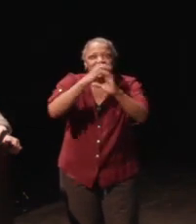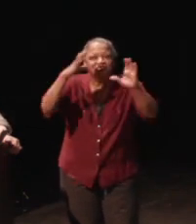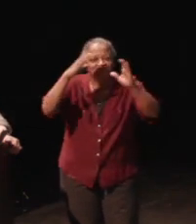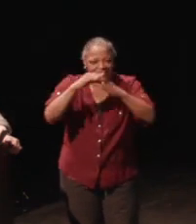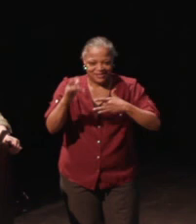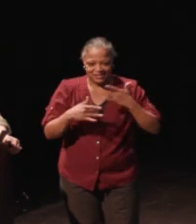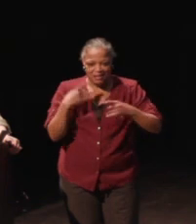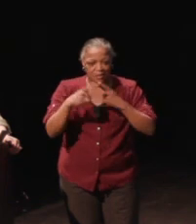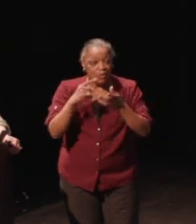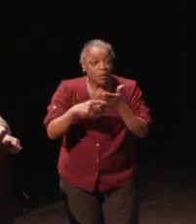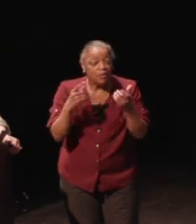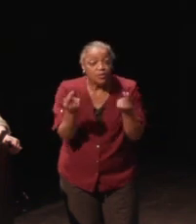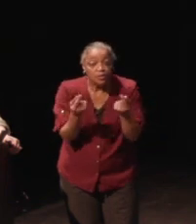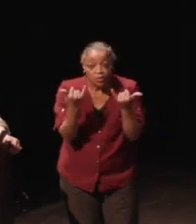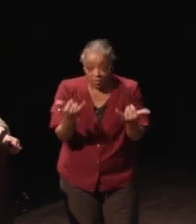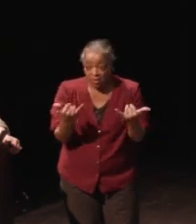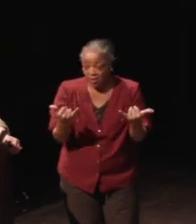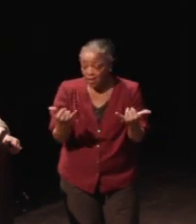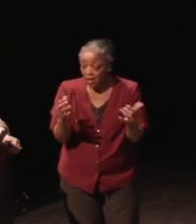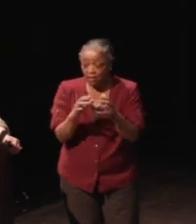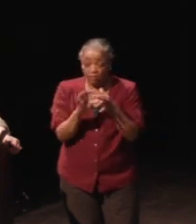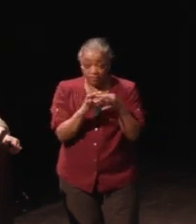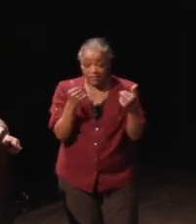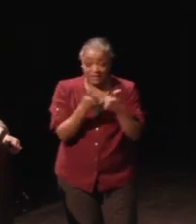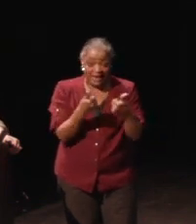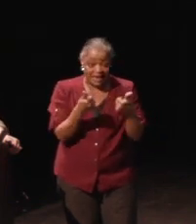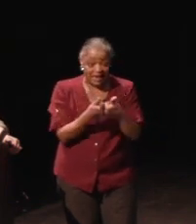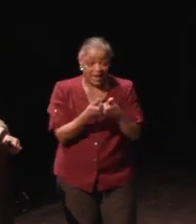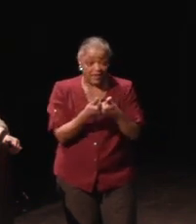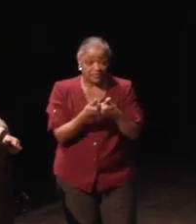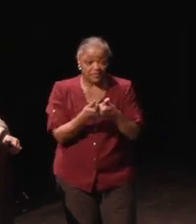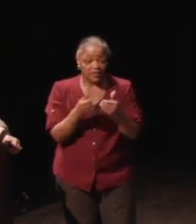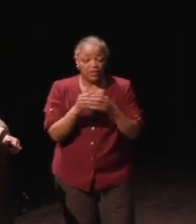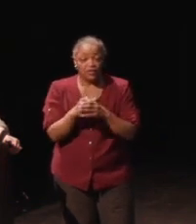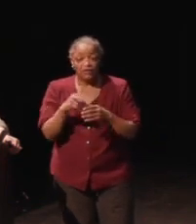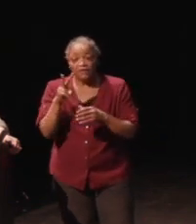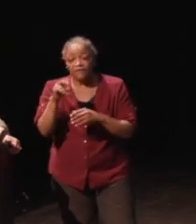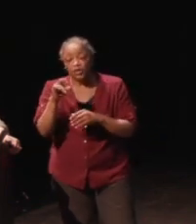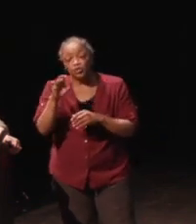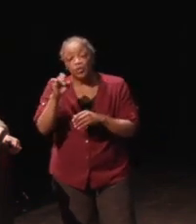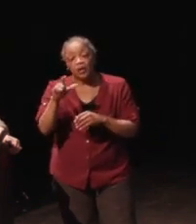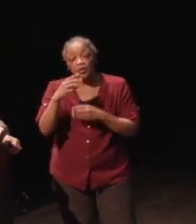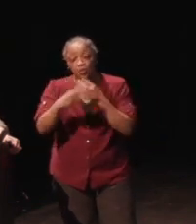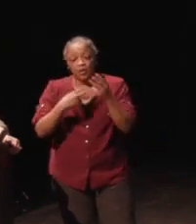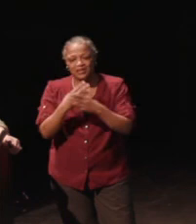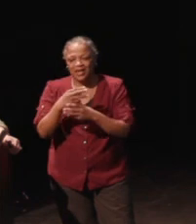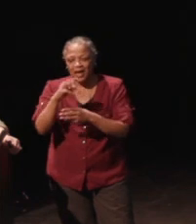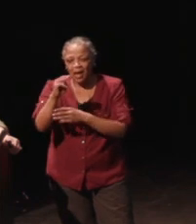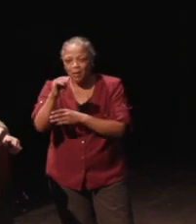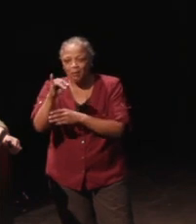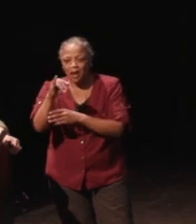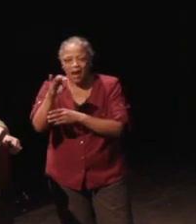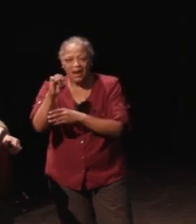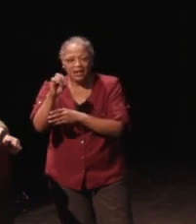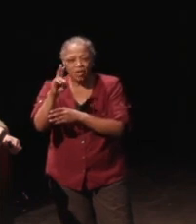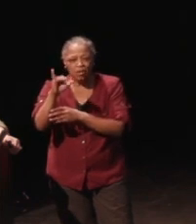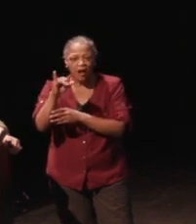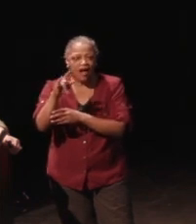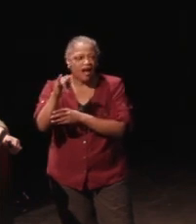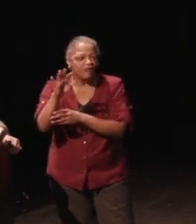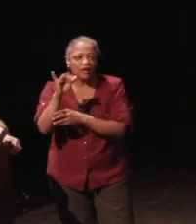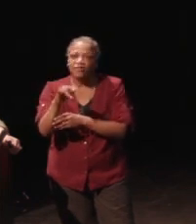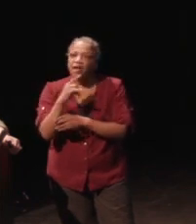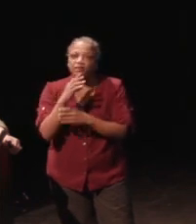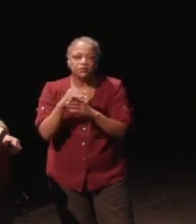exciting about what we can do right now with games, with virtual worlds. I think Minecraft is the breakout